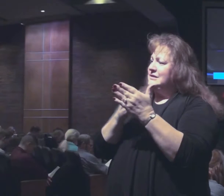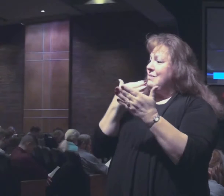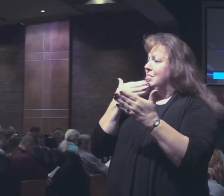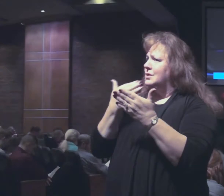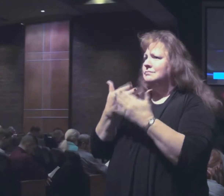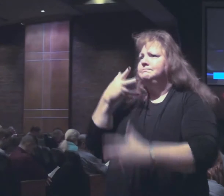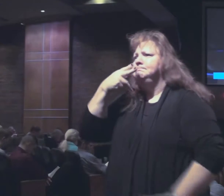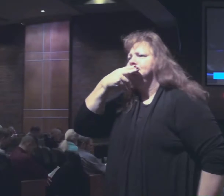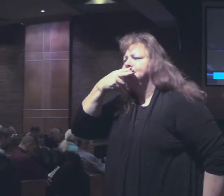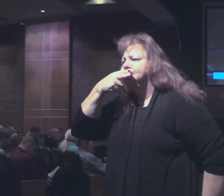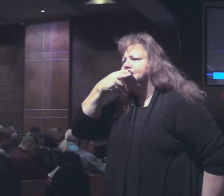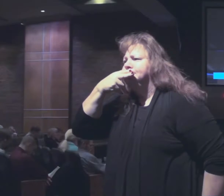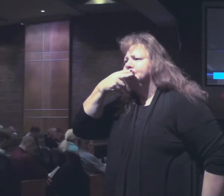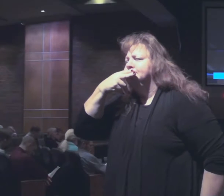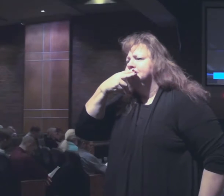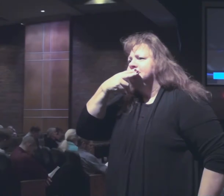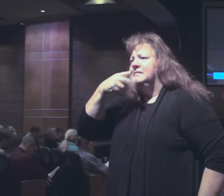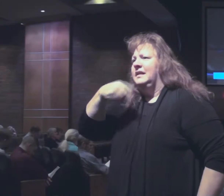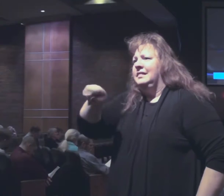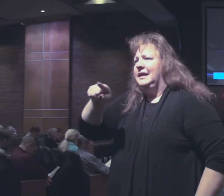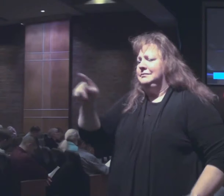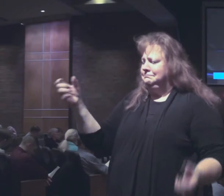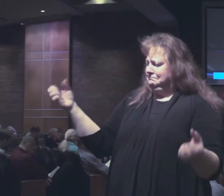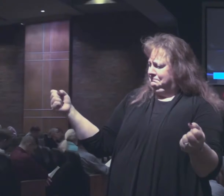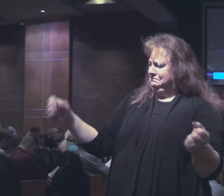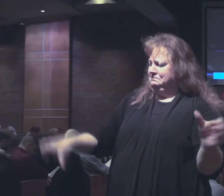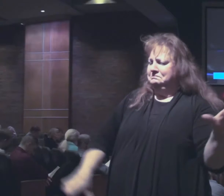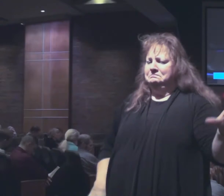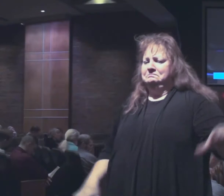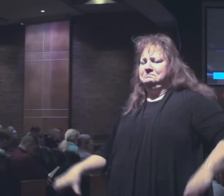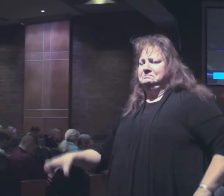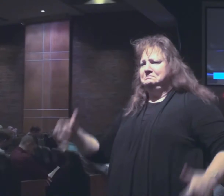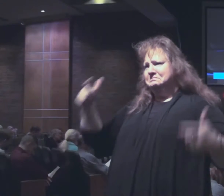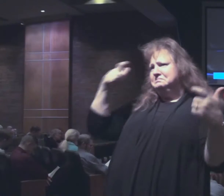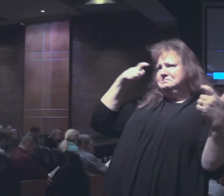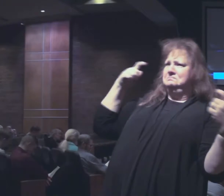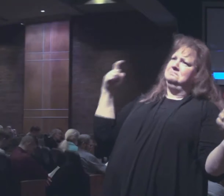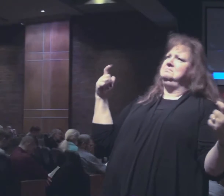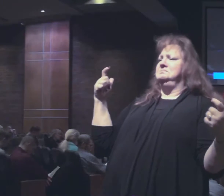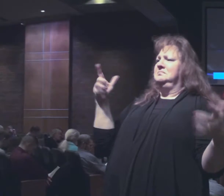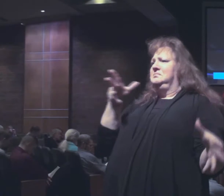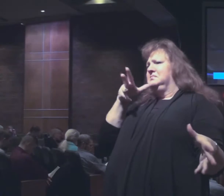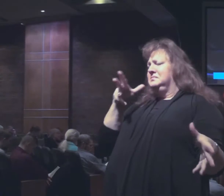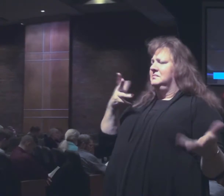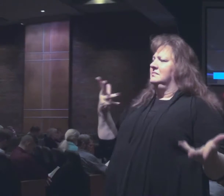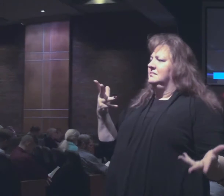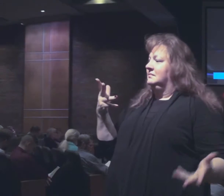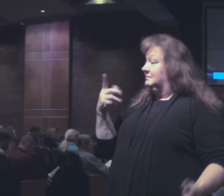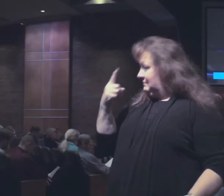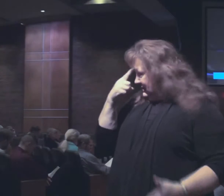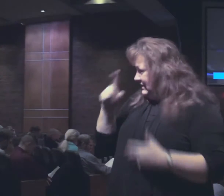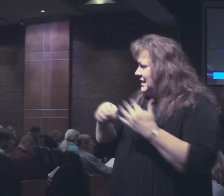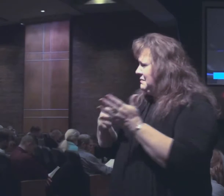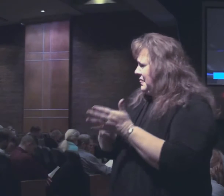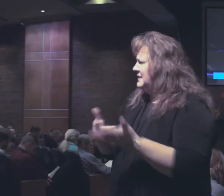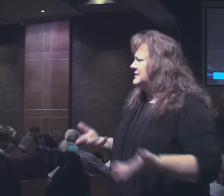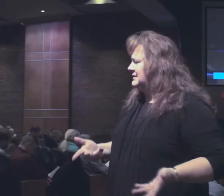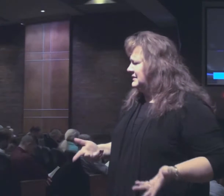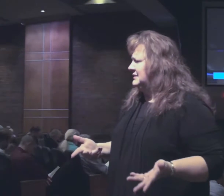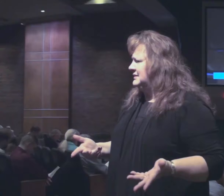righteous, with pride and contempt. I mean, think about it.